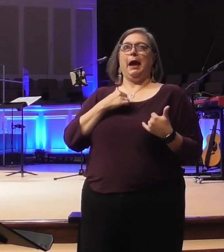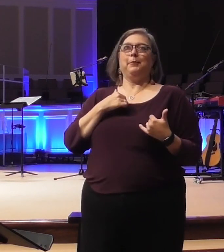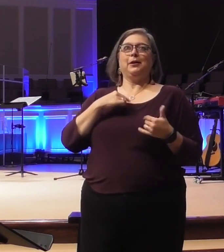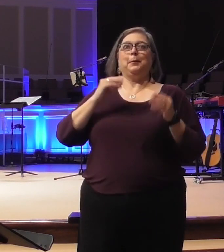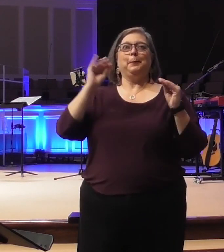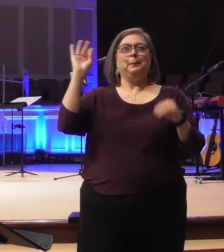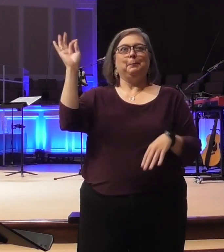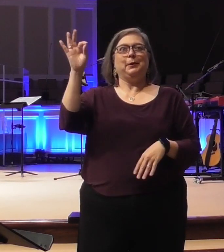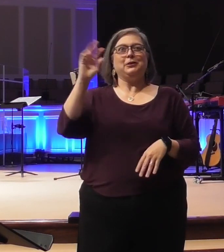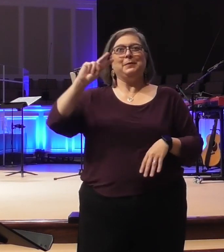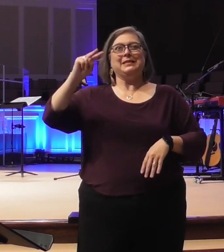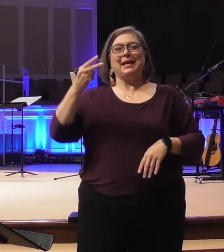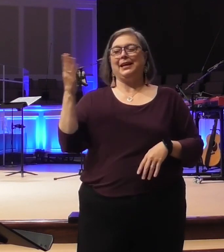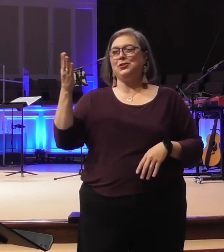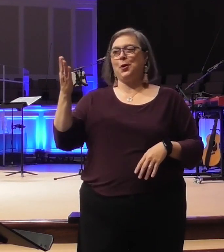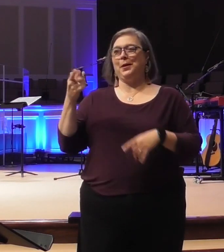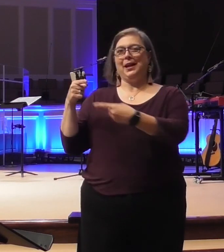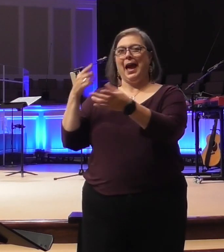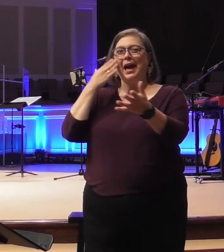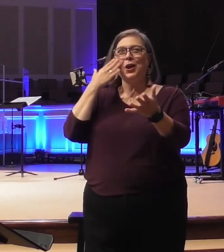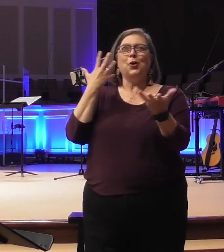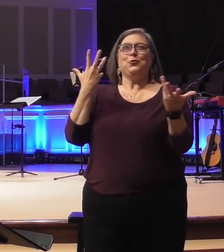sermon, and I know you don't want that. So